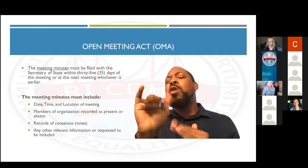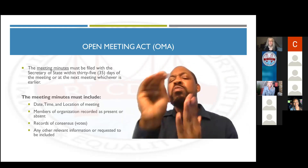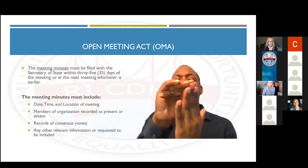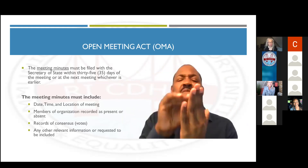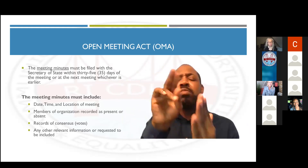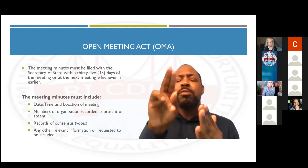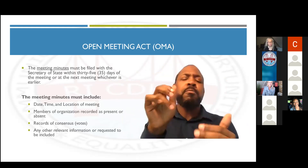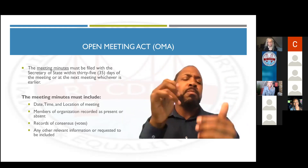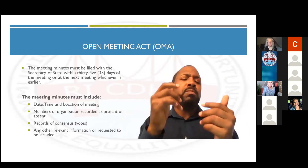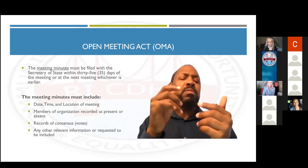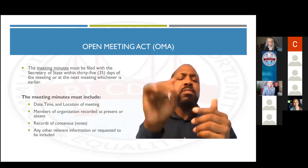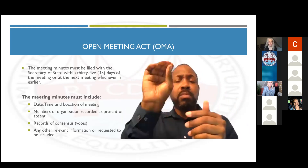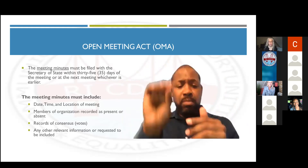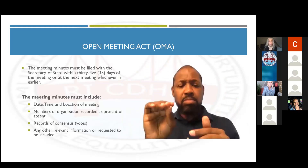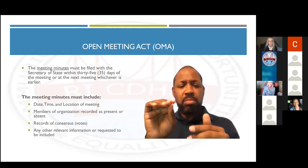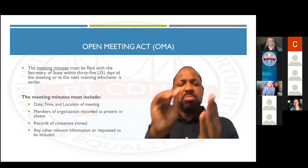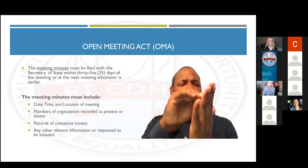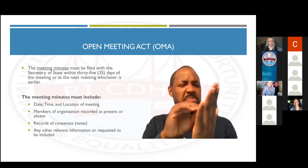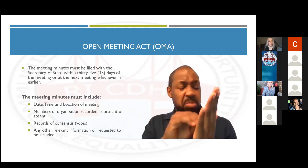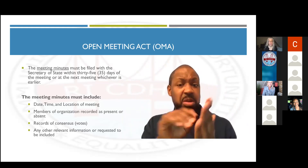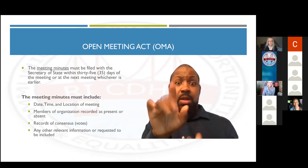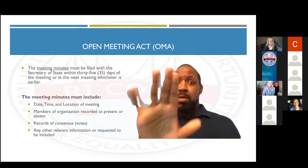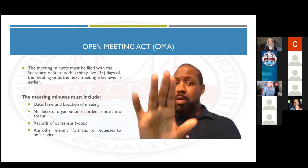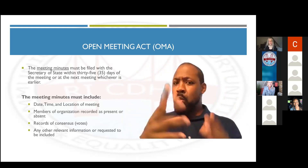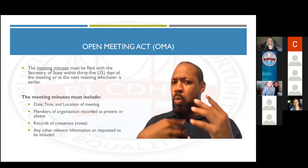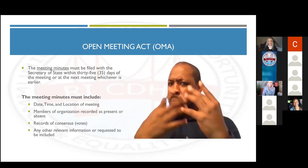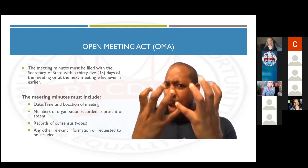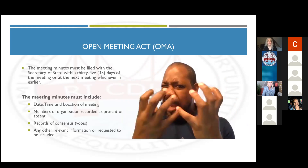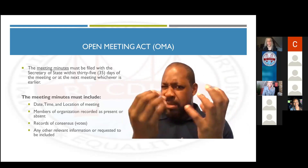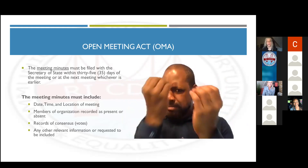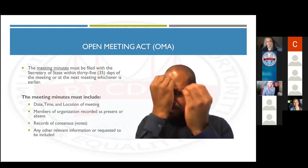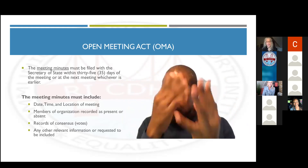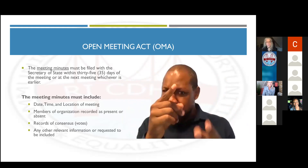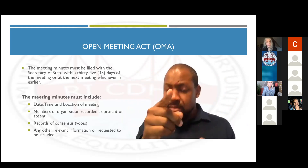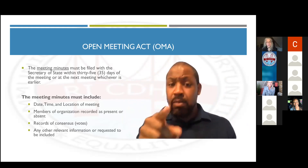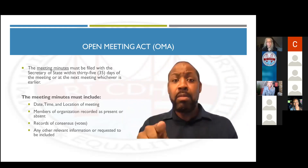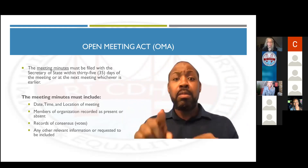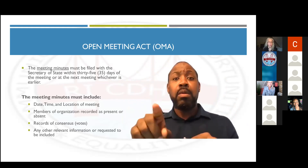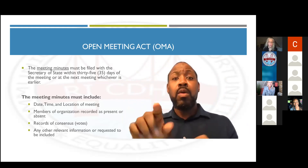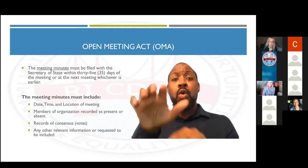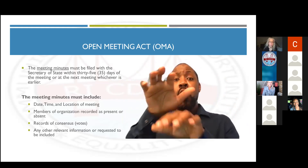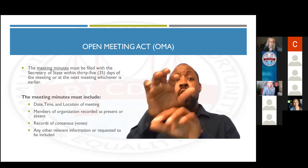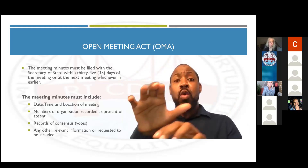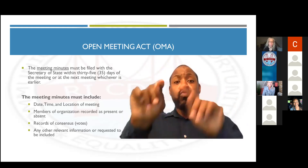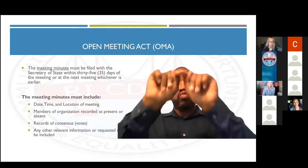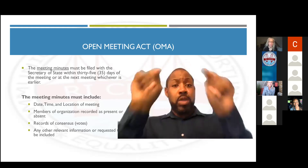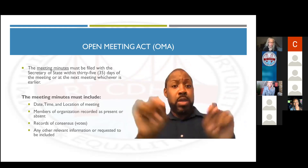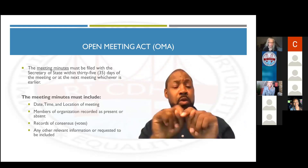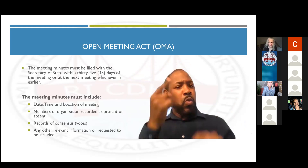from the captioner, and you can look at that as a template or to help you remind yourself of what